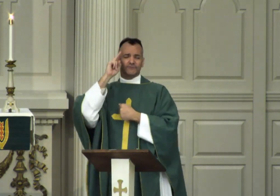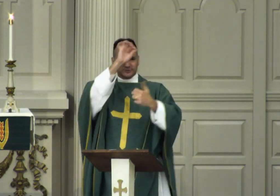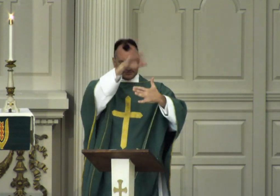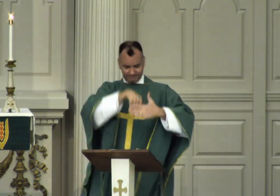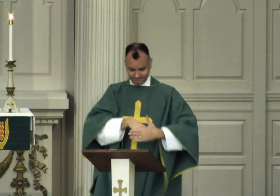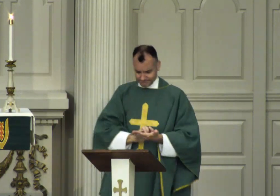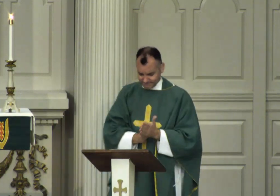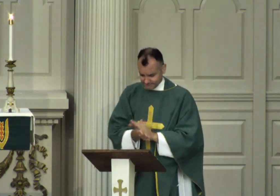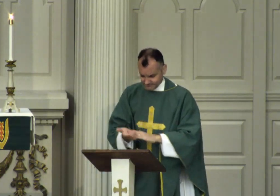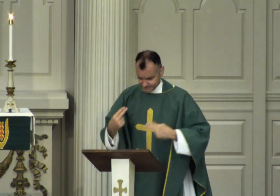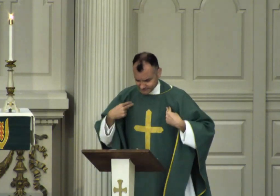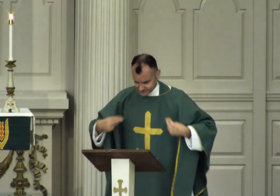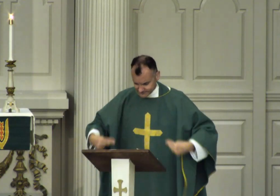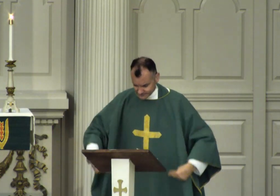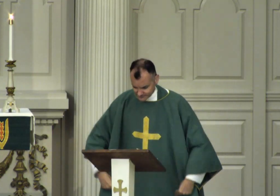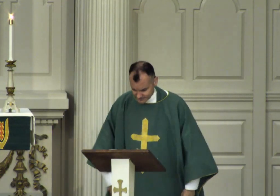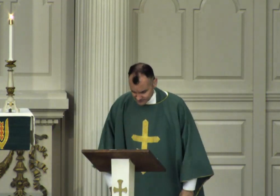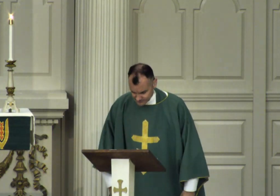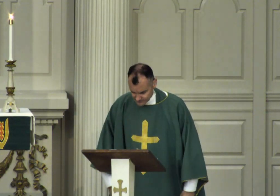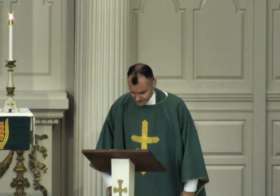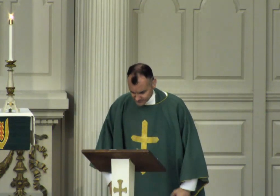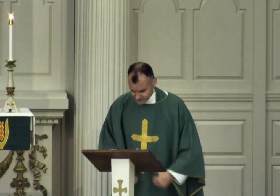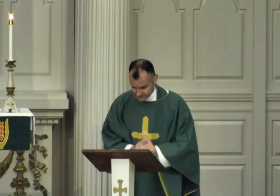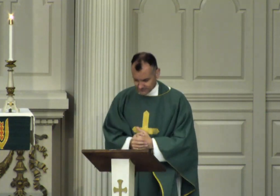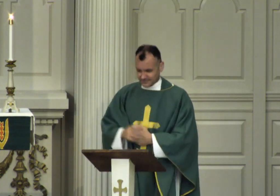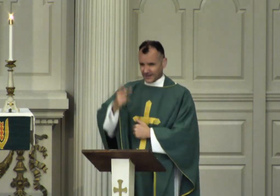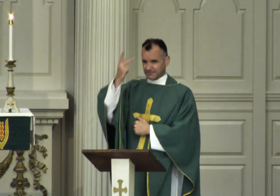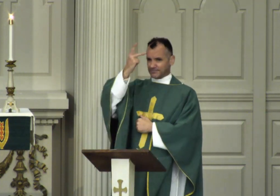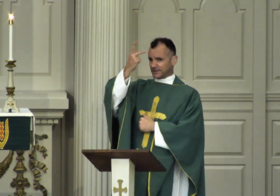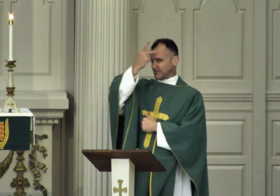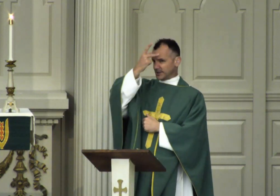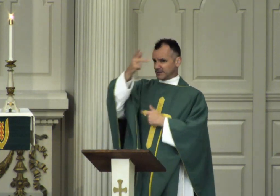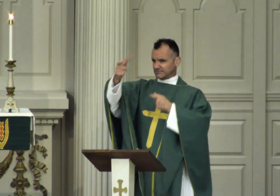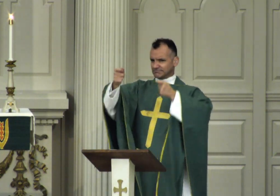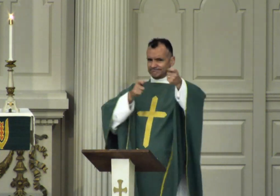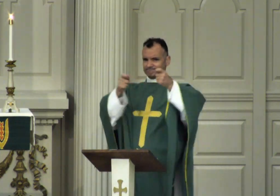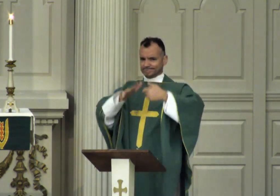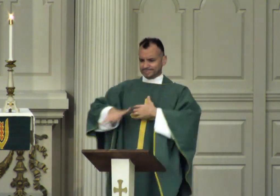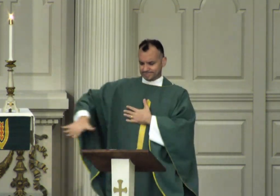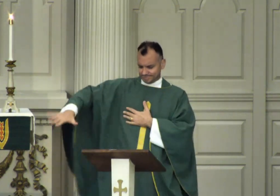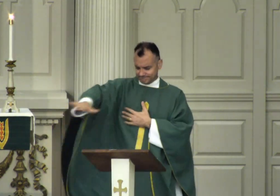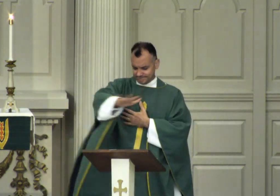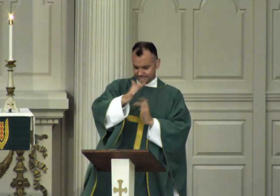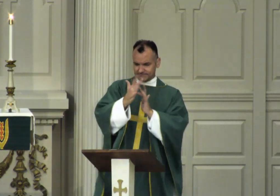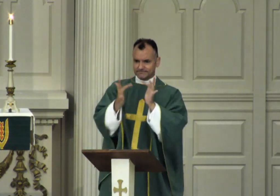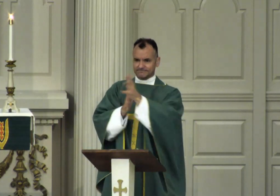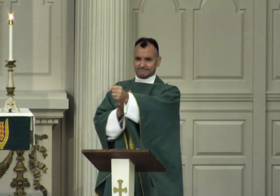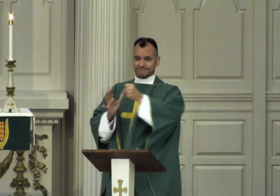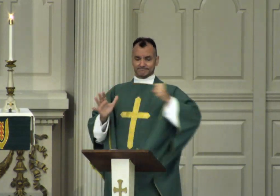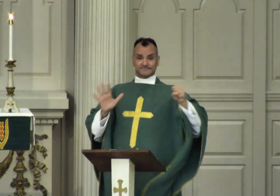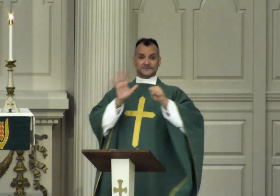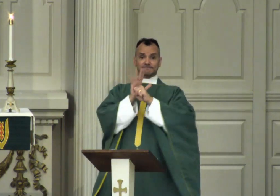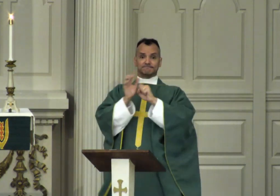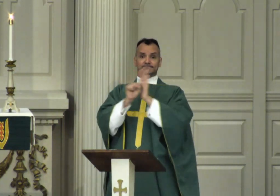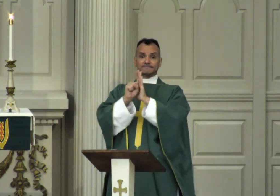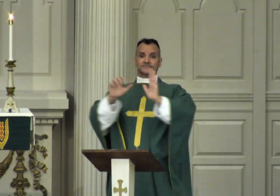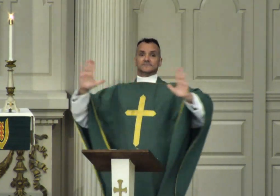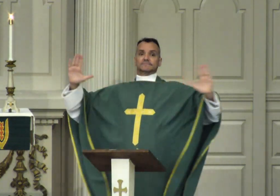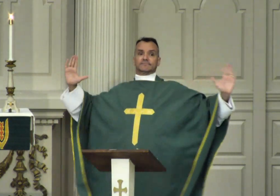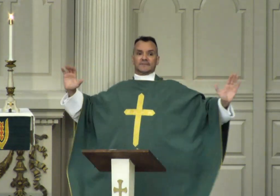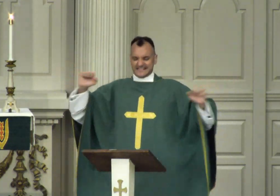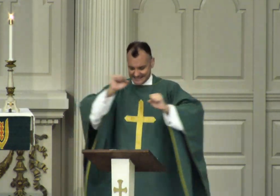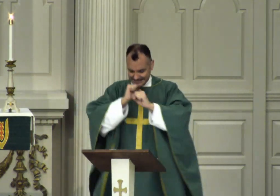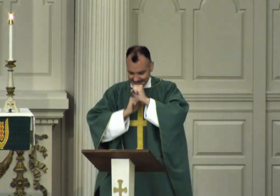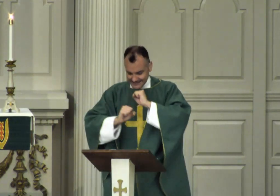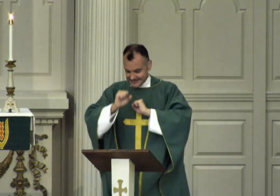by the Holy Spirit was incarnate of the Virgin Mary and became man. For our sake he was crucified under Pontius Pilate.